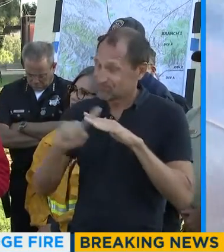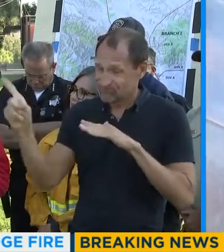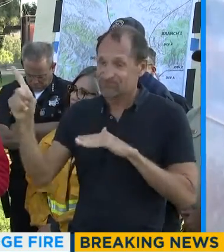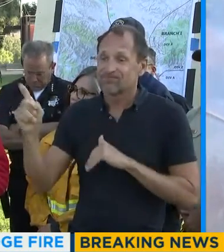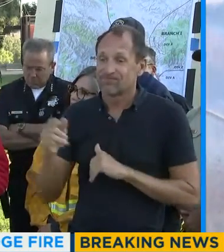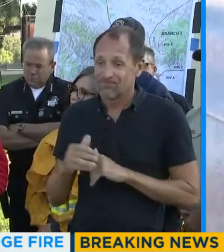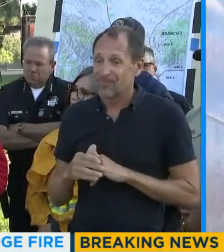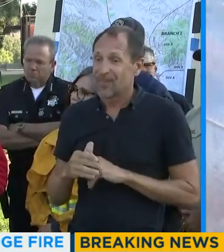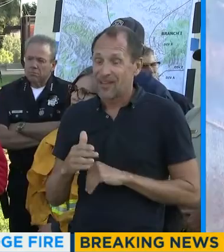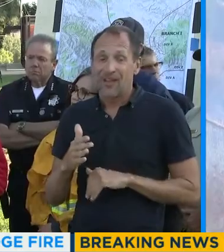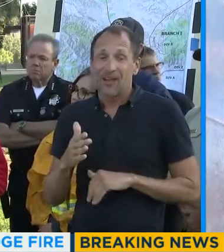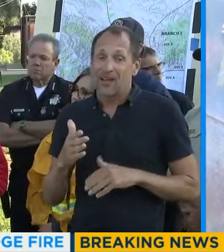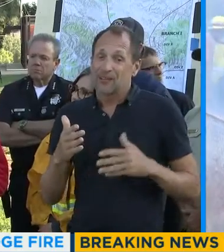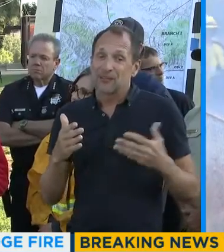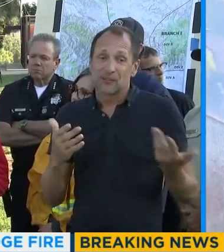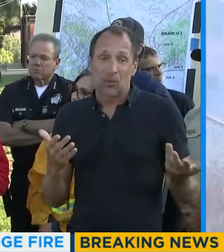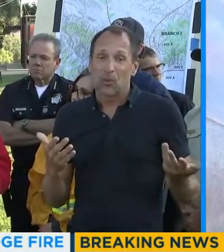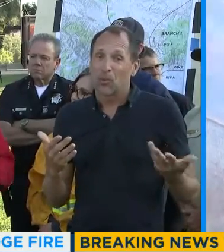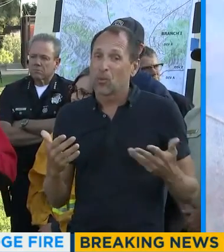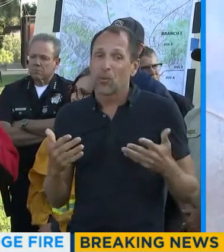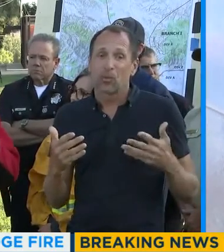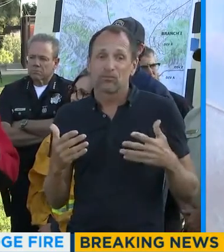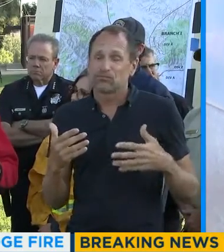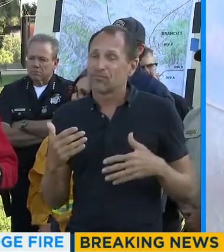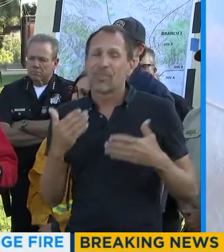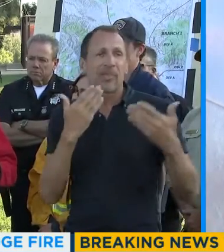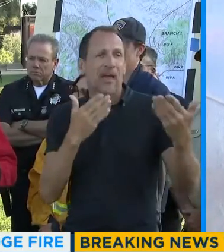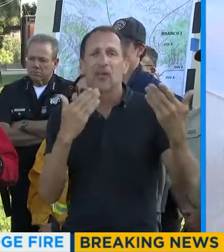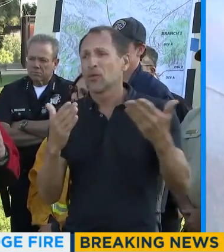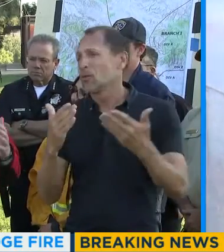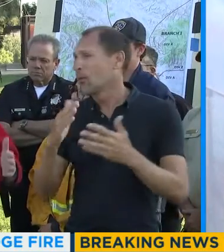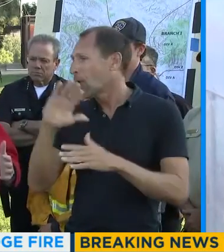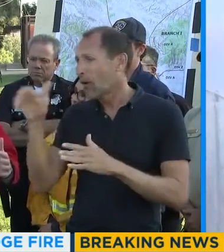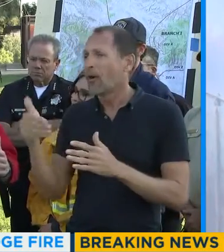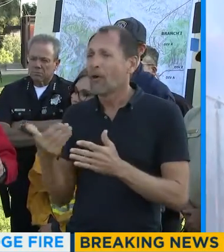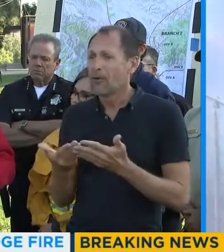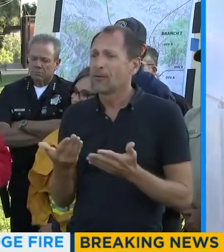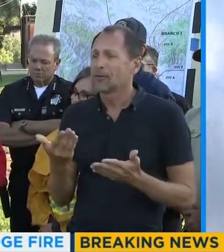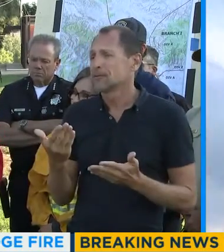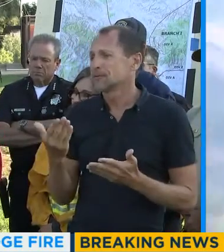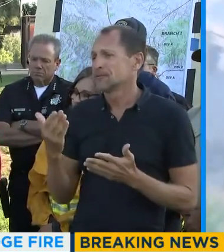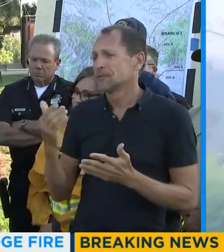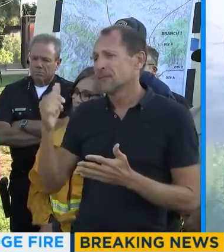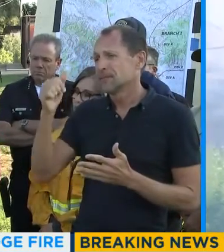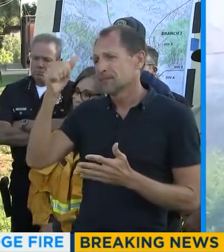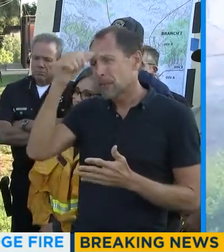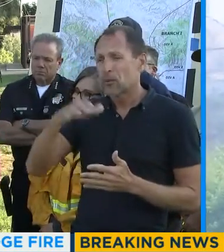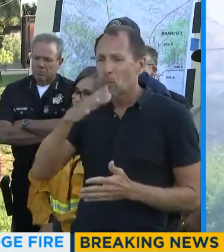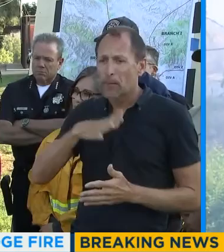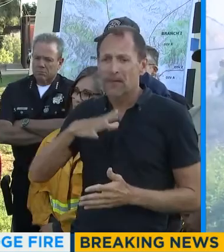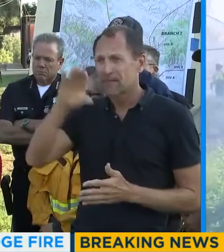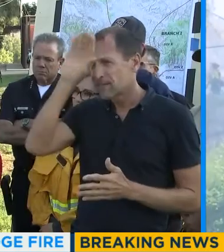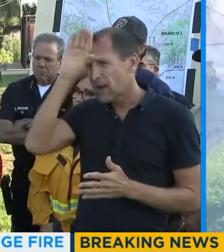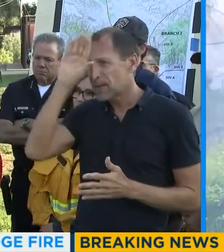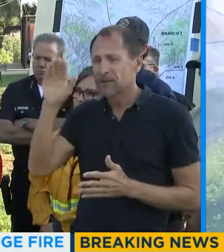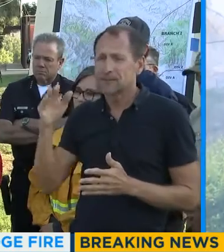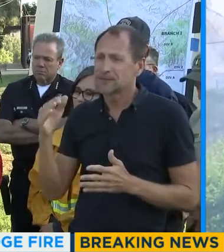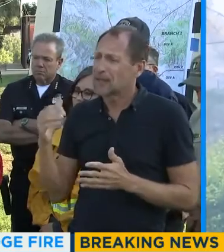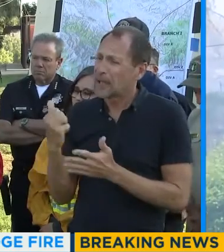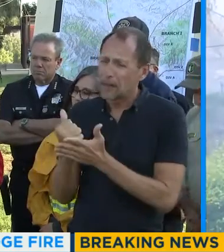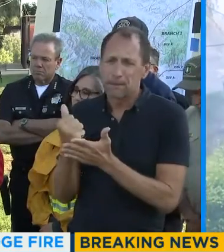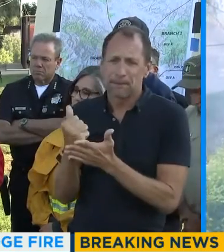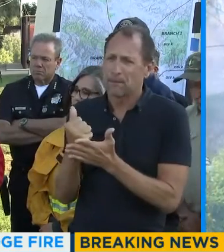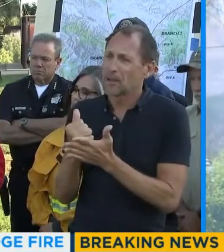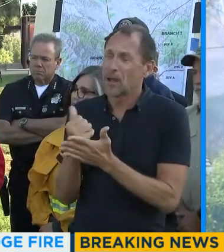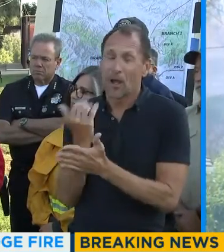fellow evacuees, first we want to say thank you to the firefighters who are saving our homes and protecting